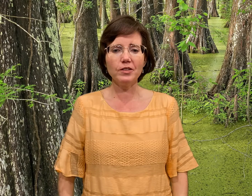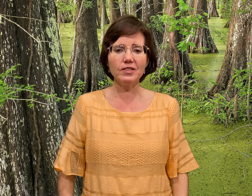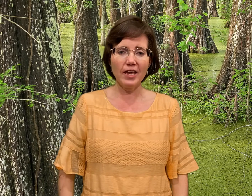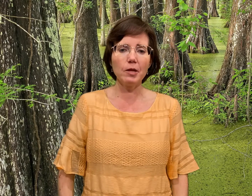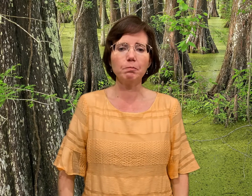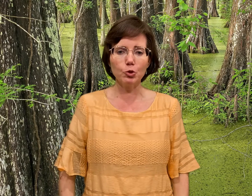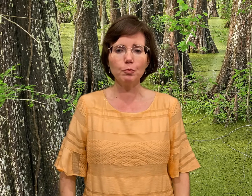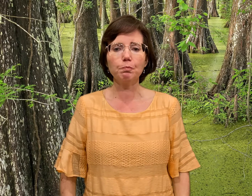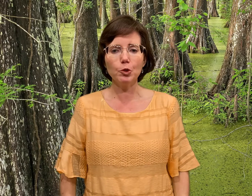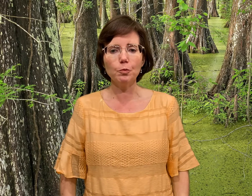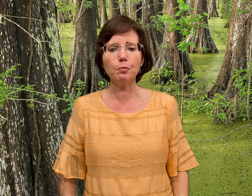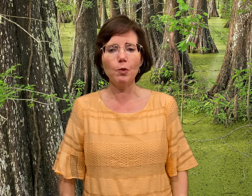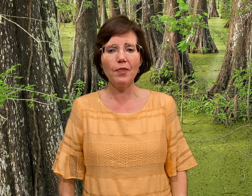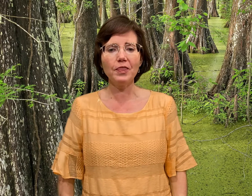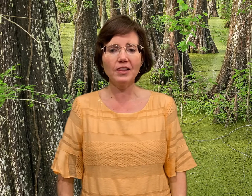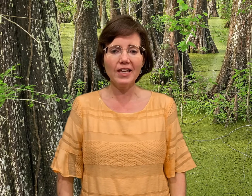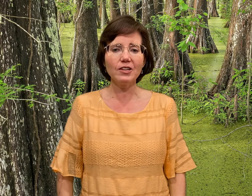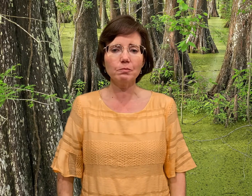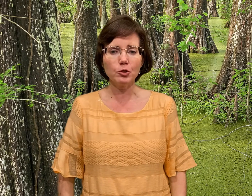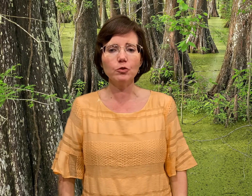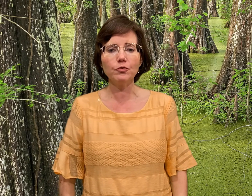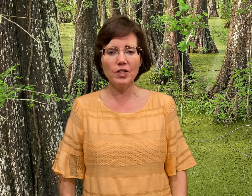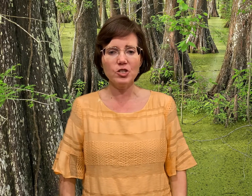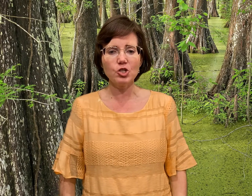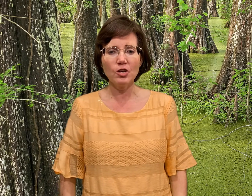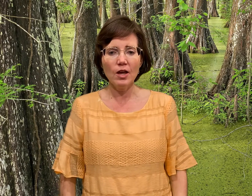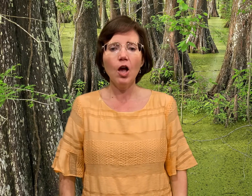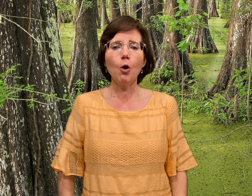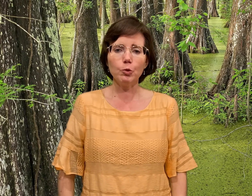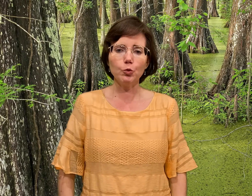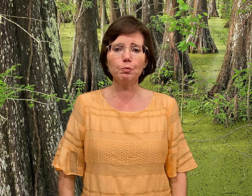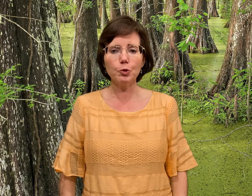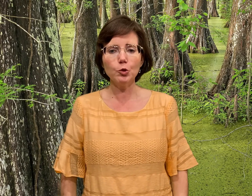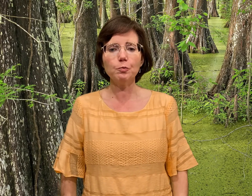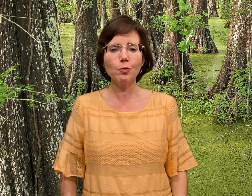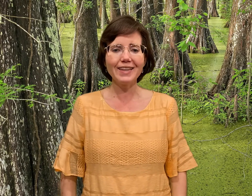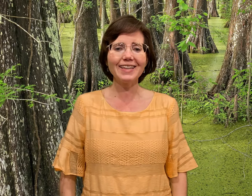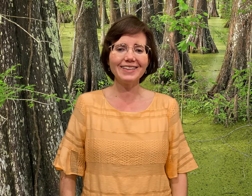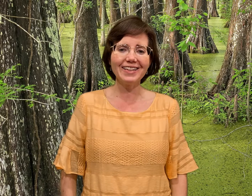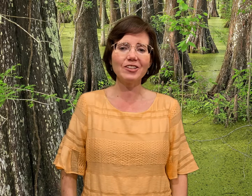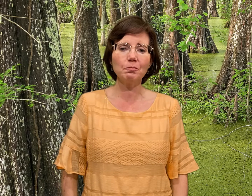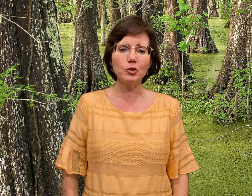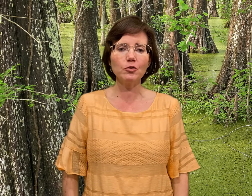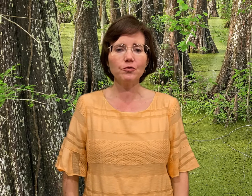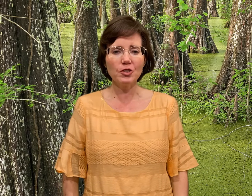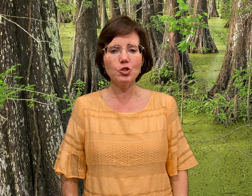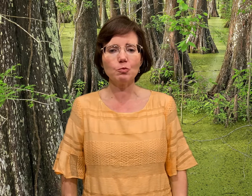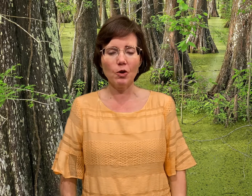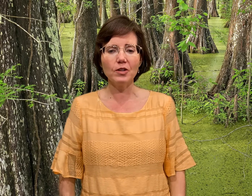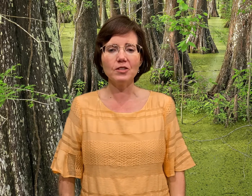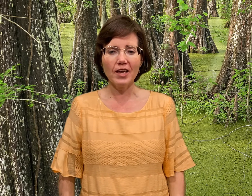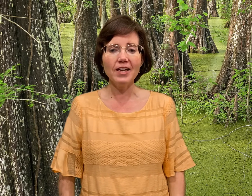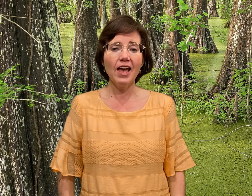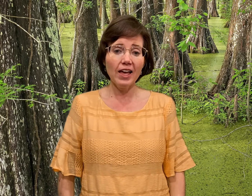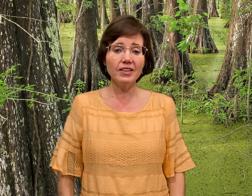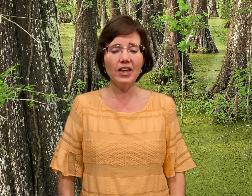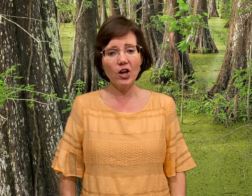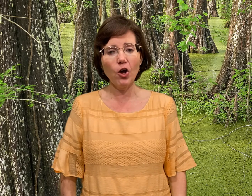day. Bloop, bloop went the little blue fish. Bloop, bloop went the little blue fish one day. And they all